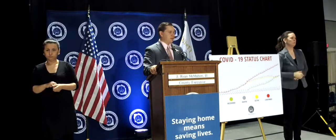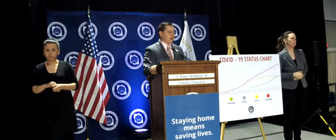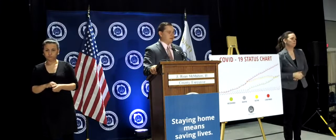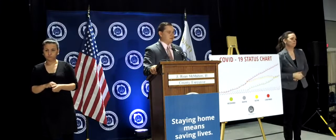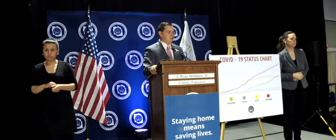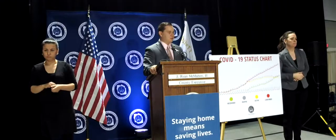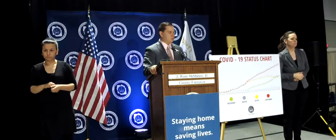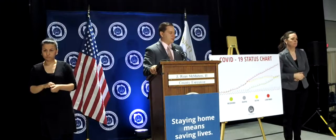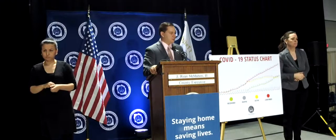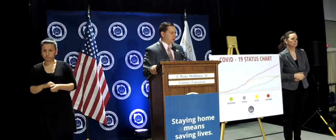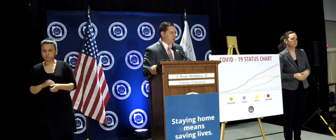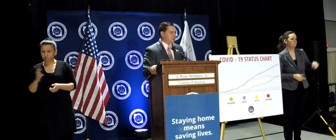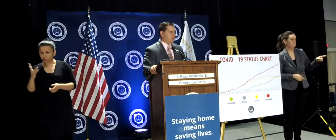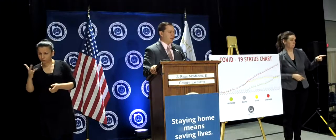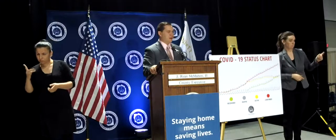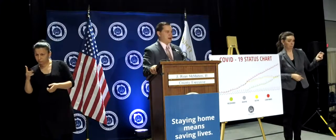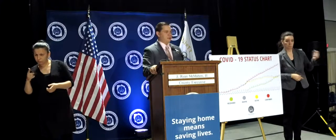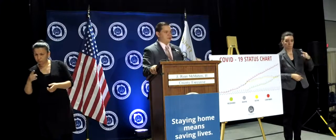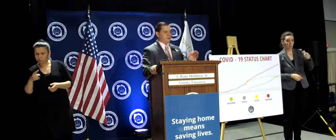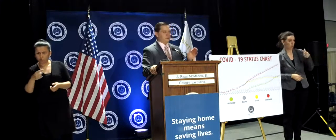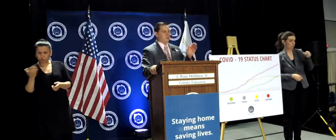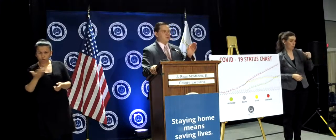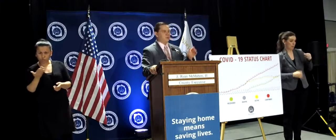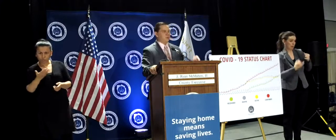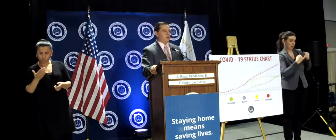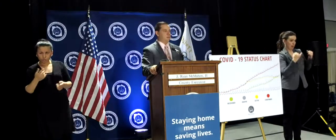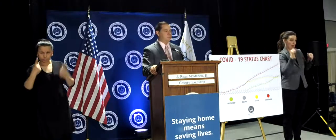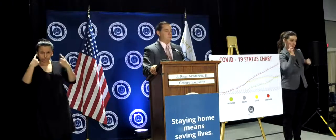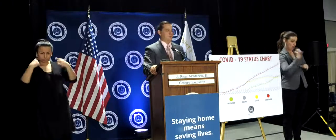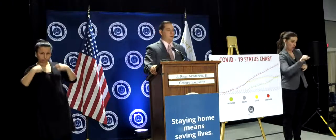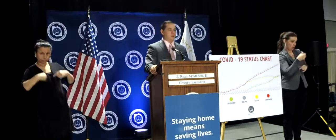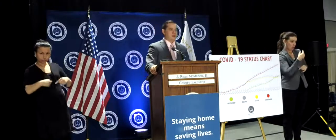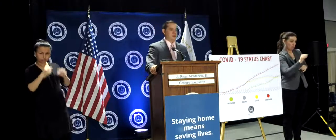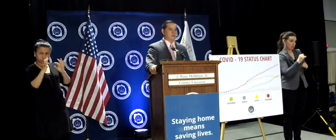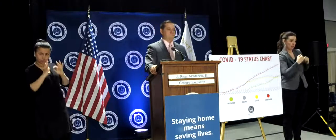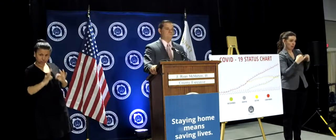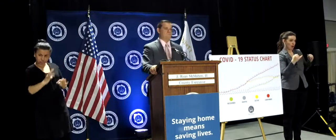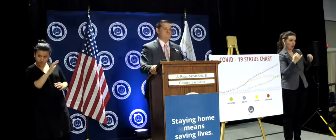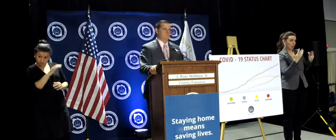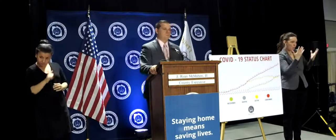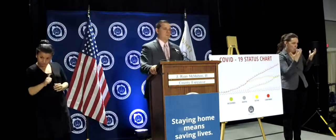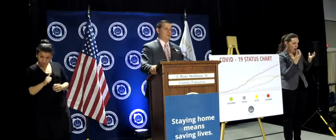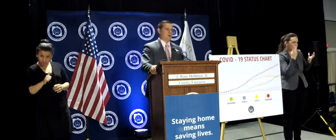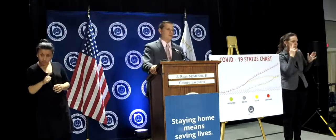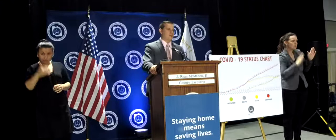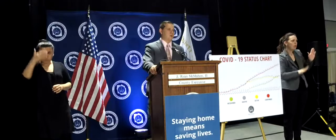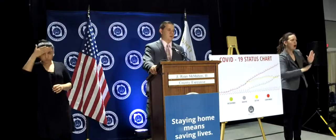it's, look, basically I think it's flattened out. Today I had a little bit of a bump. I